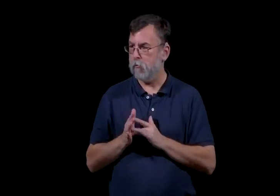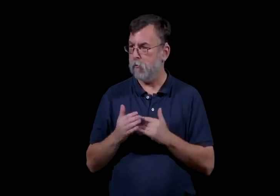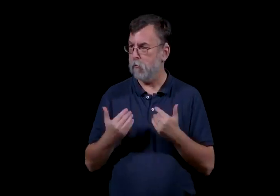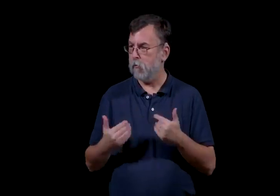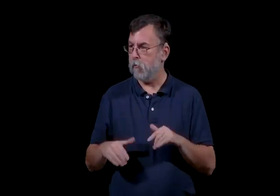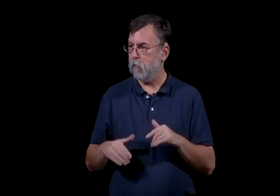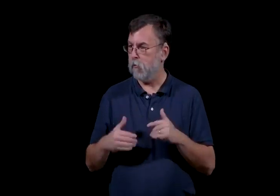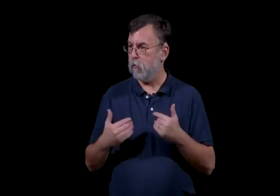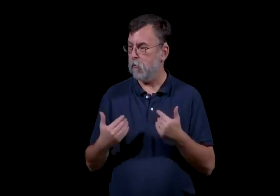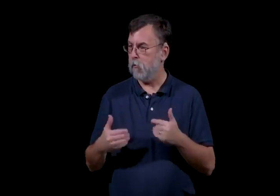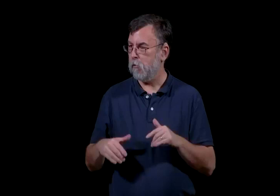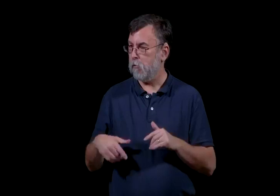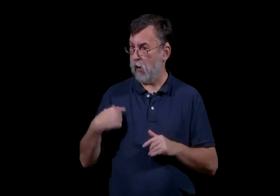The one is Jesus.